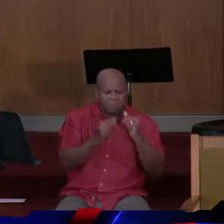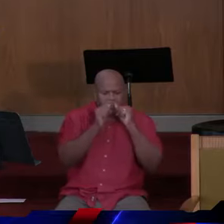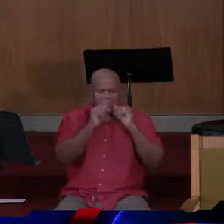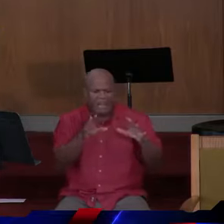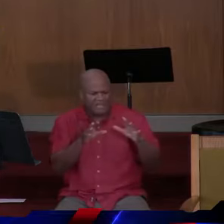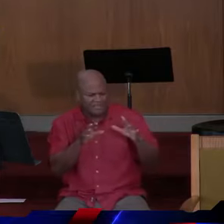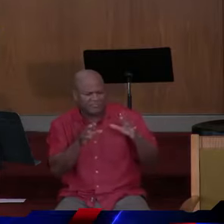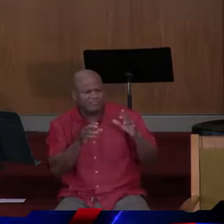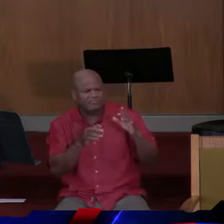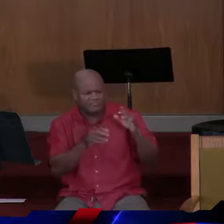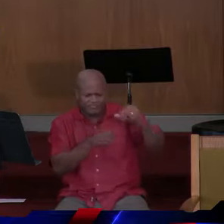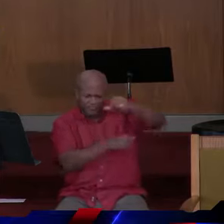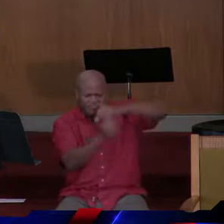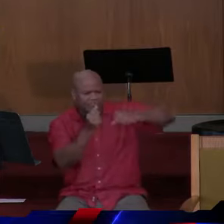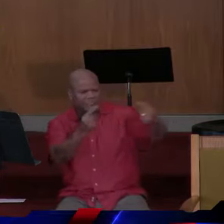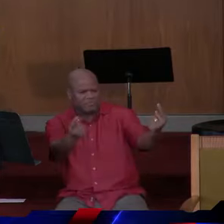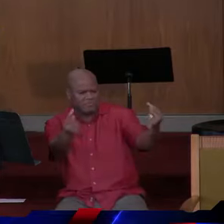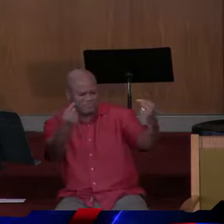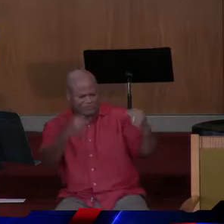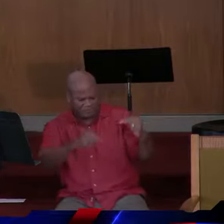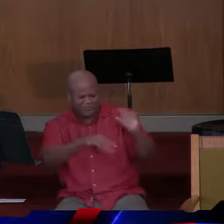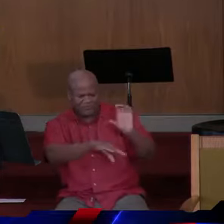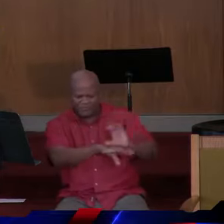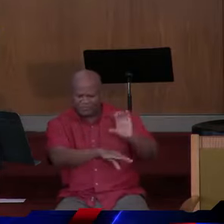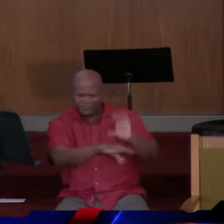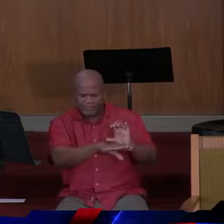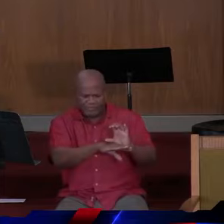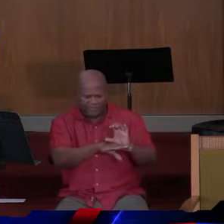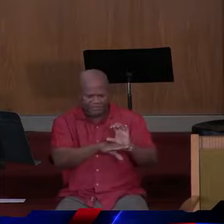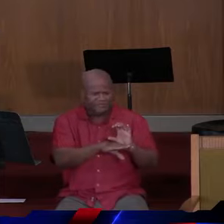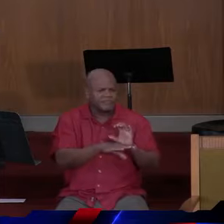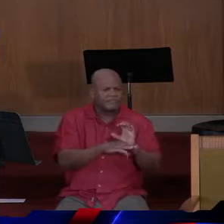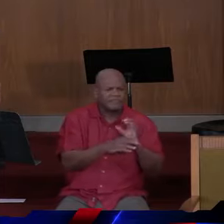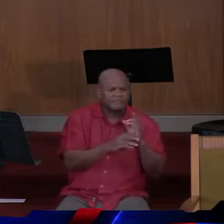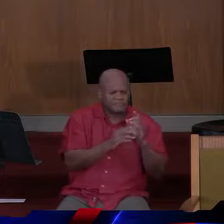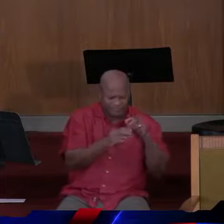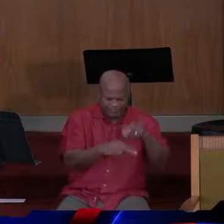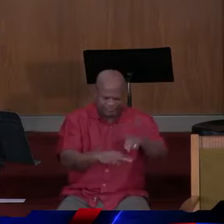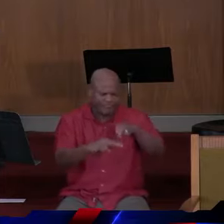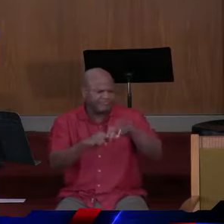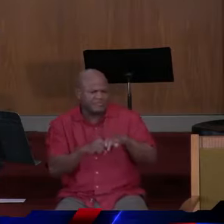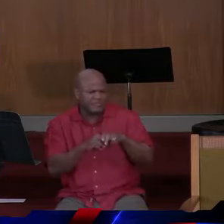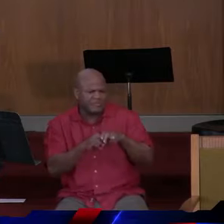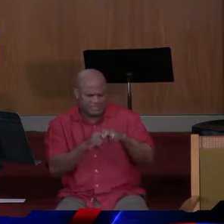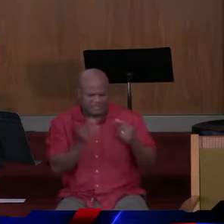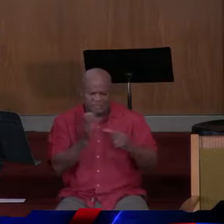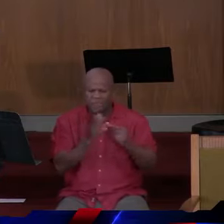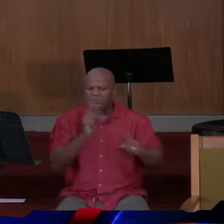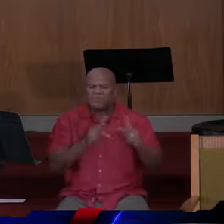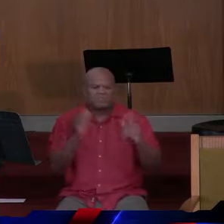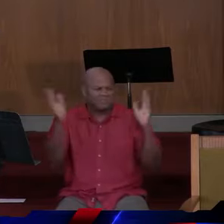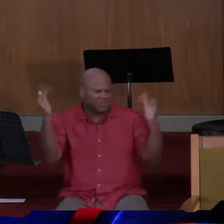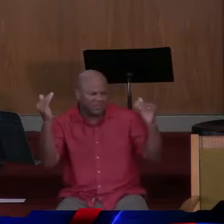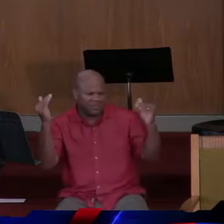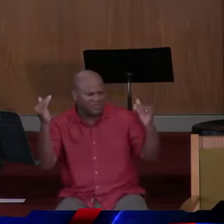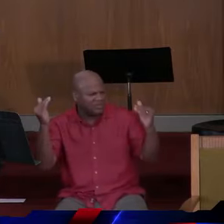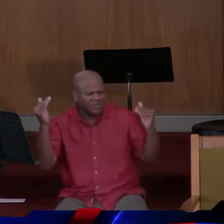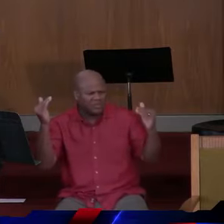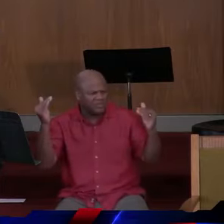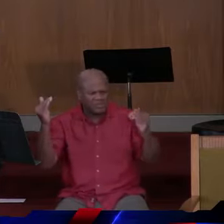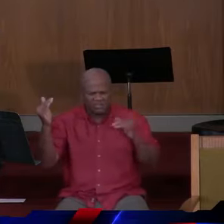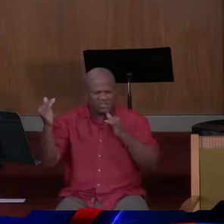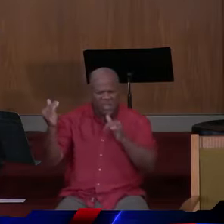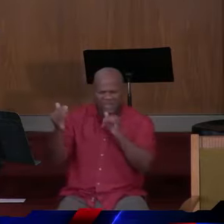the congregation or the local body of Christ, the church, dare I say, and they expect expected to be something that is not called to